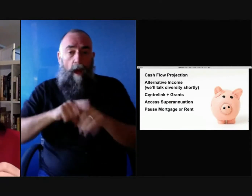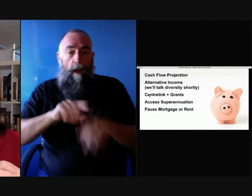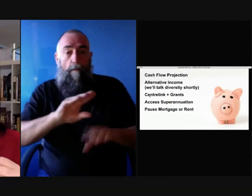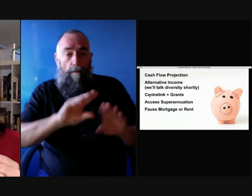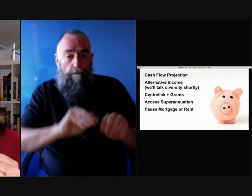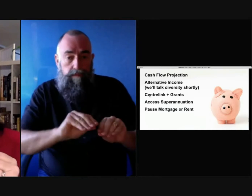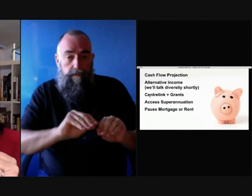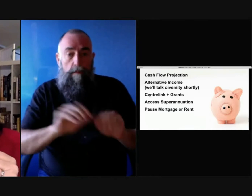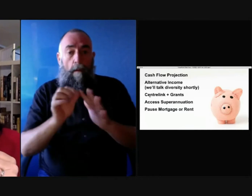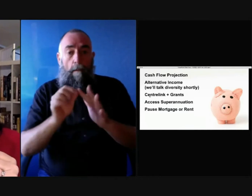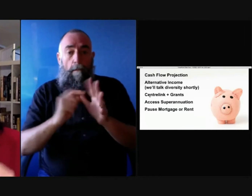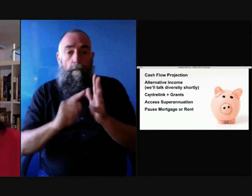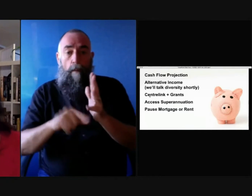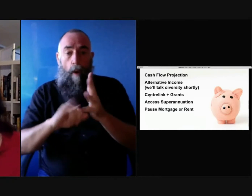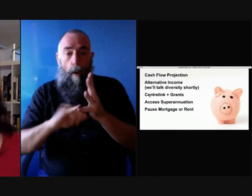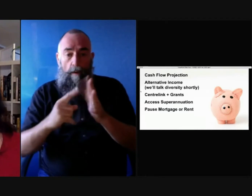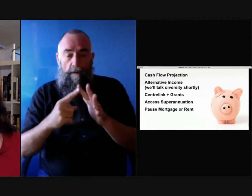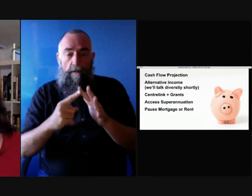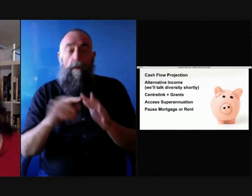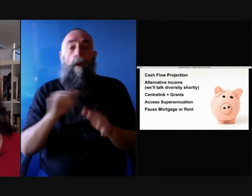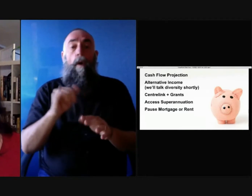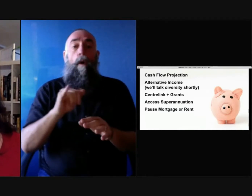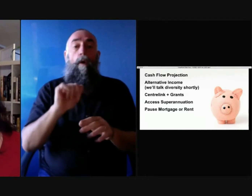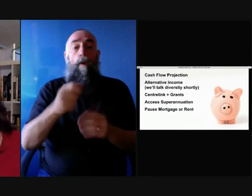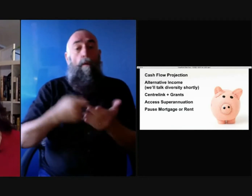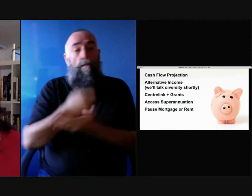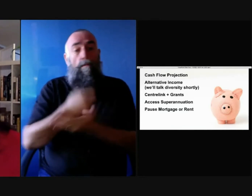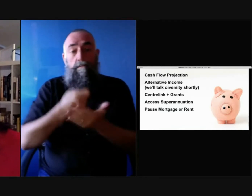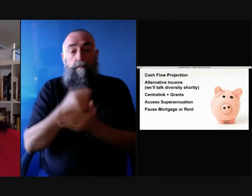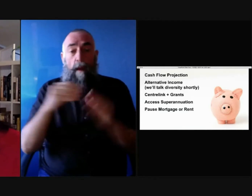an idea into the world, that